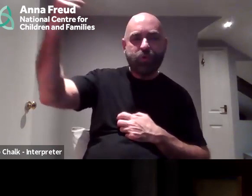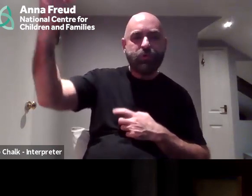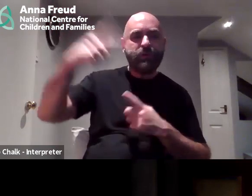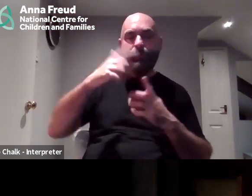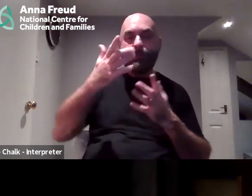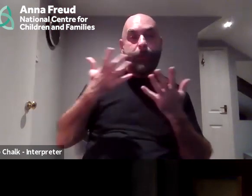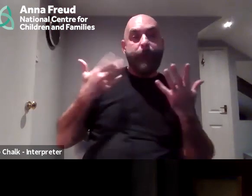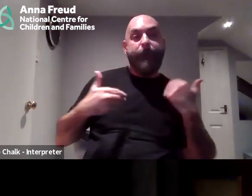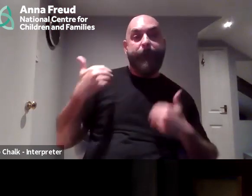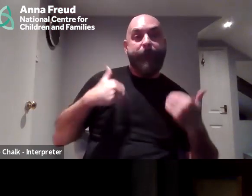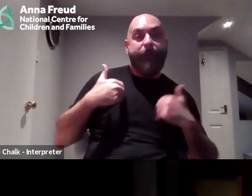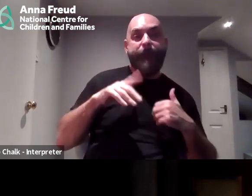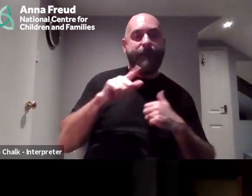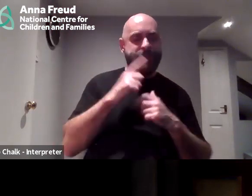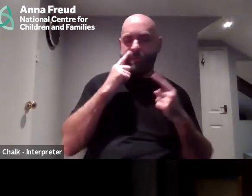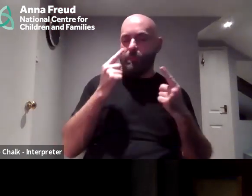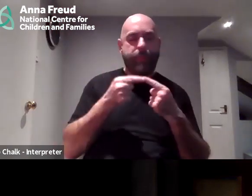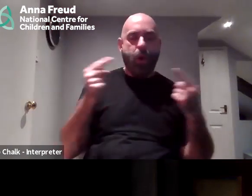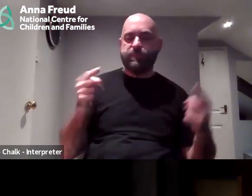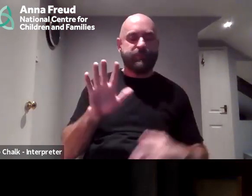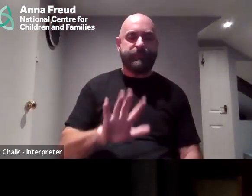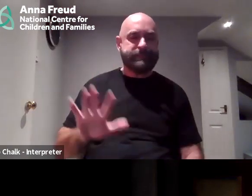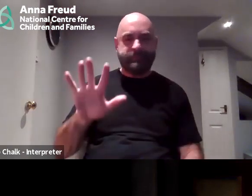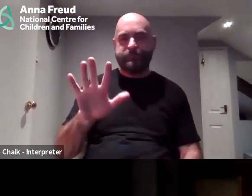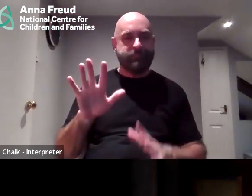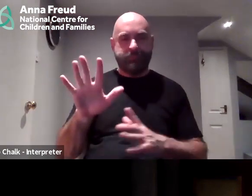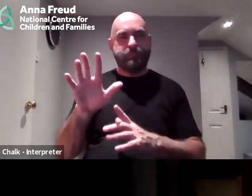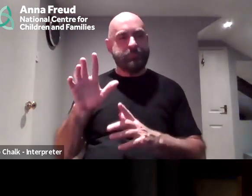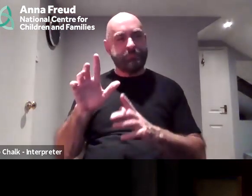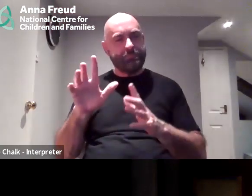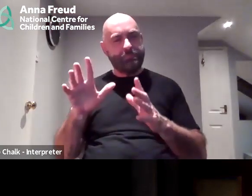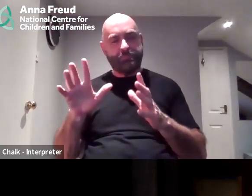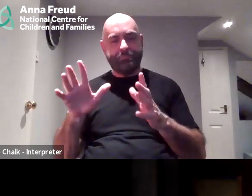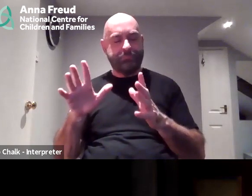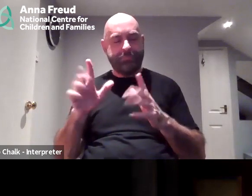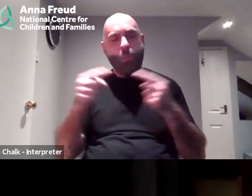commercial interests run counter to the interests of the common good.